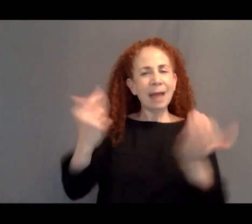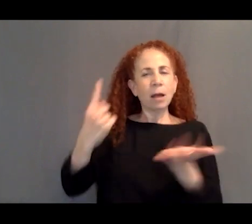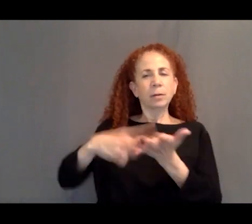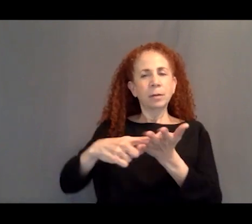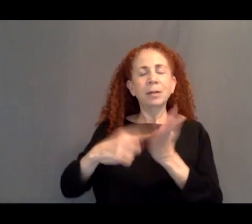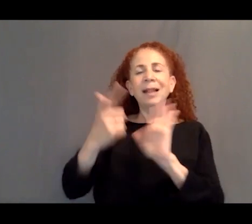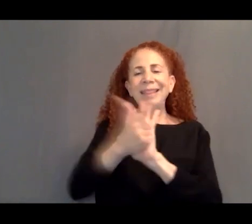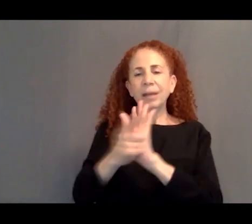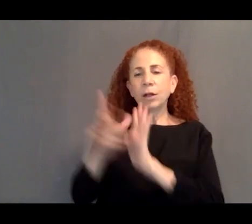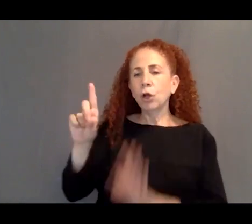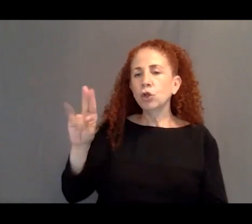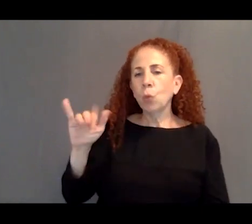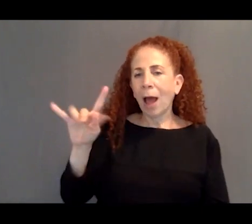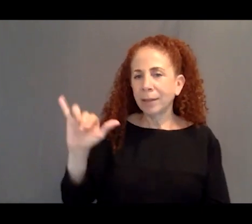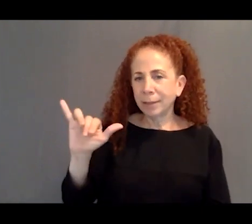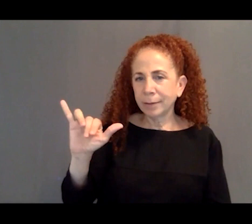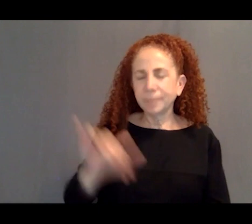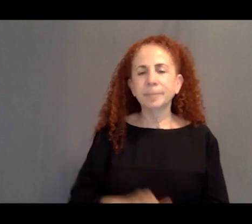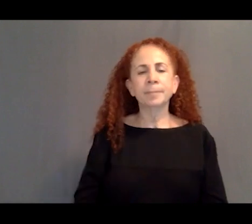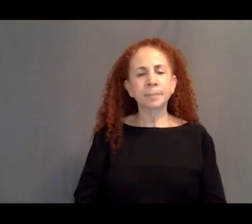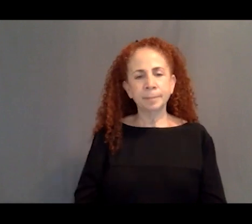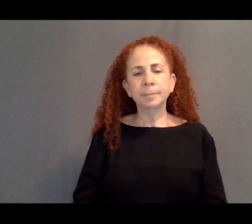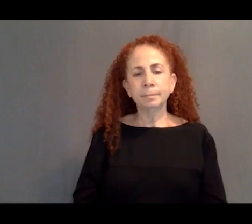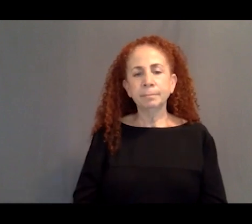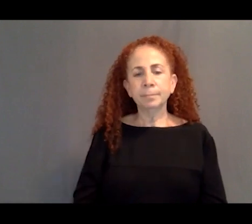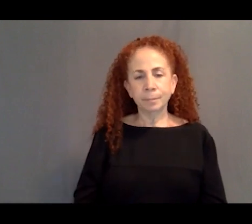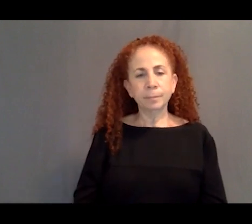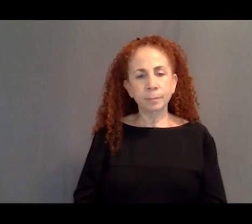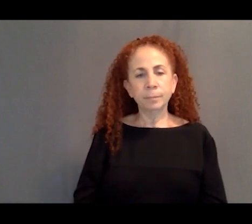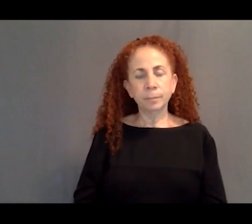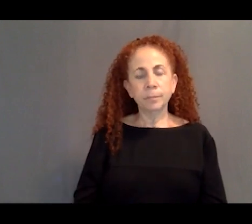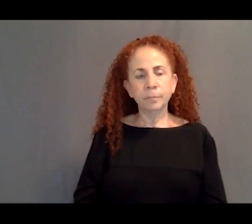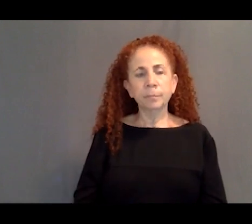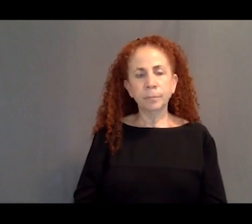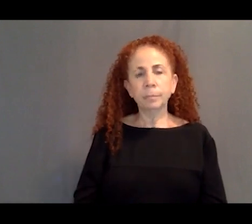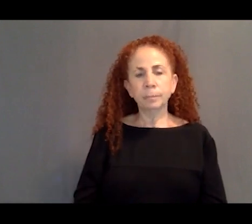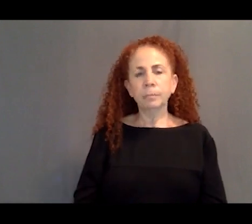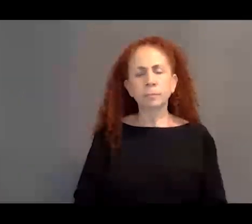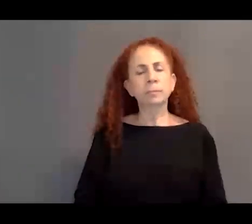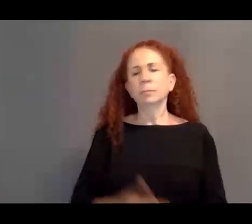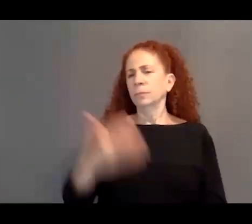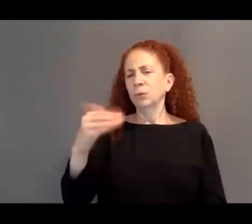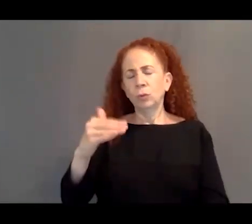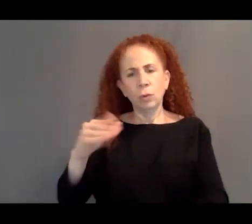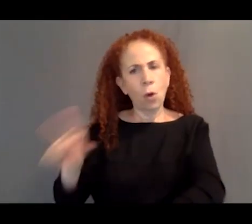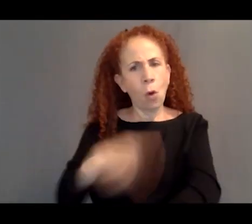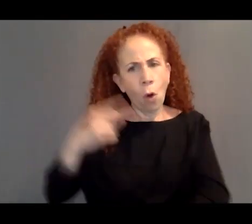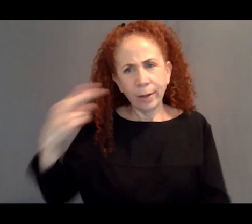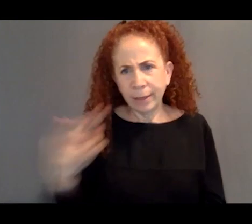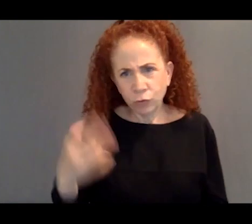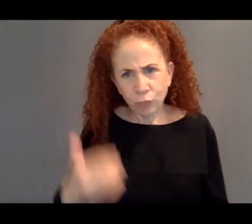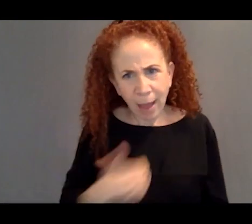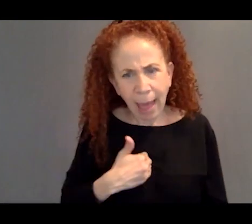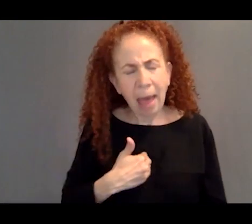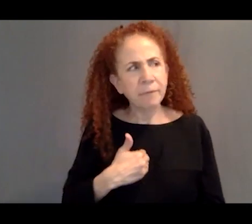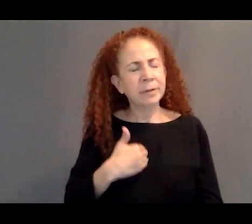duality. And so while scholars, this long history of